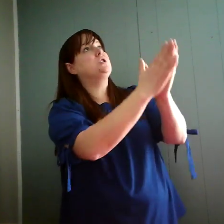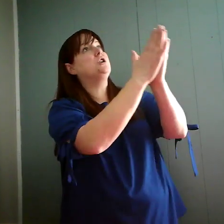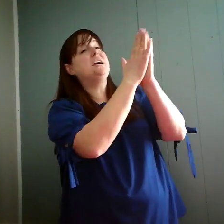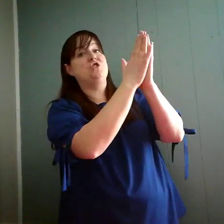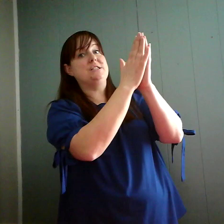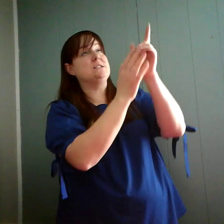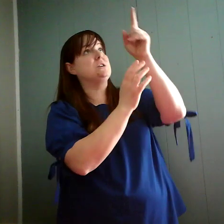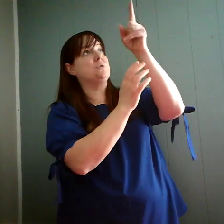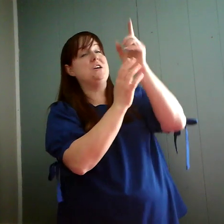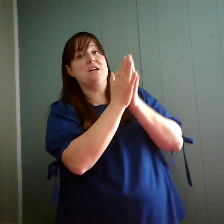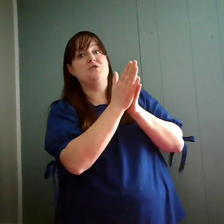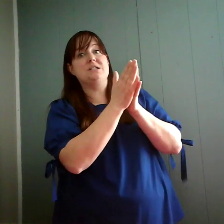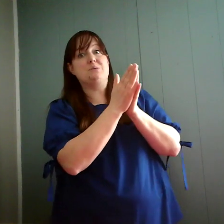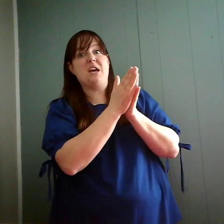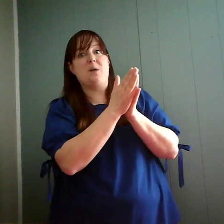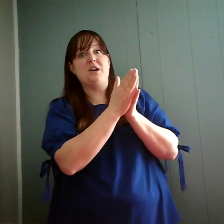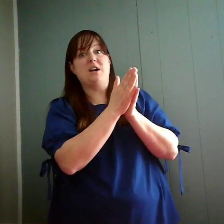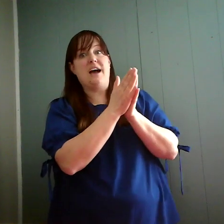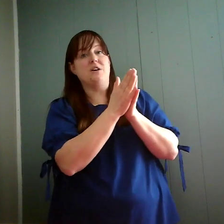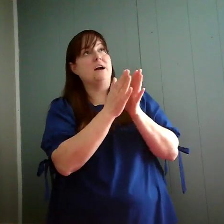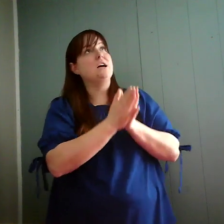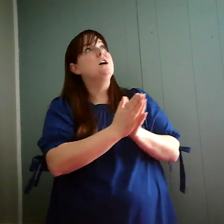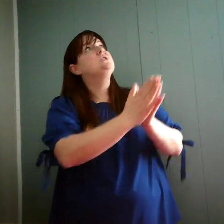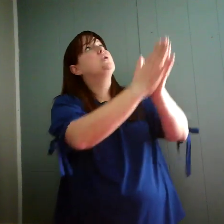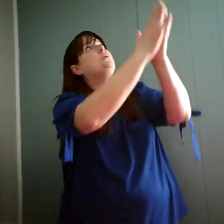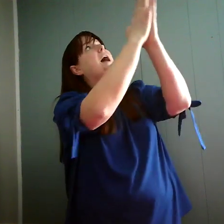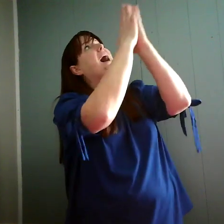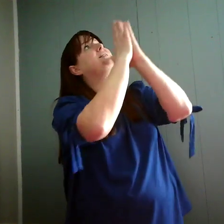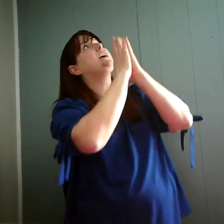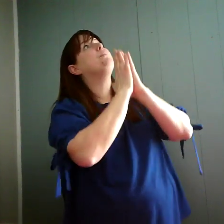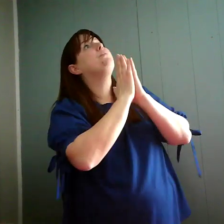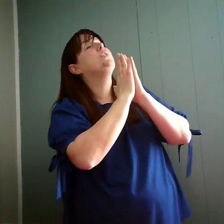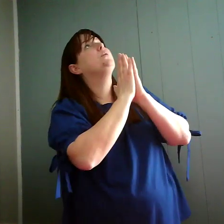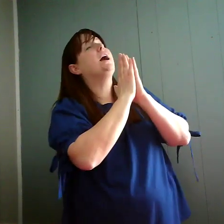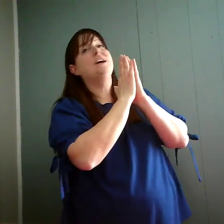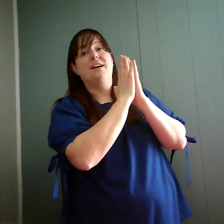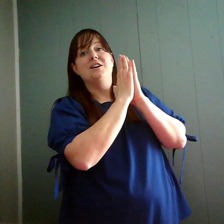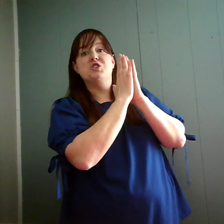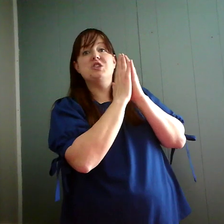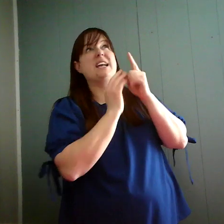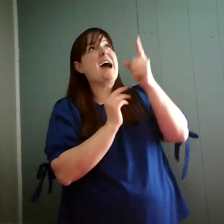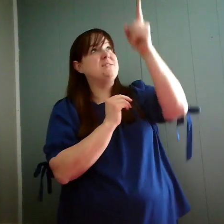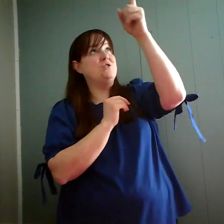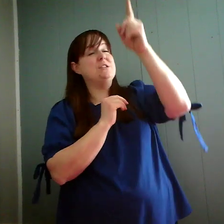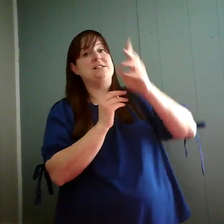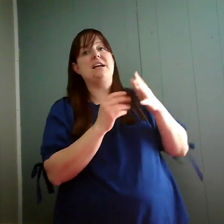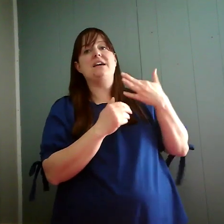look at Jesus because we're thinking of Jesus being up here in heaven, right? So we would ask him, right? So you're just going to ask Jesus. And again, this is